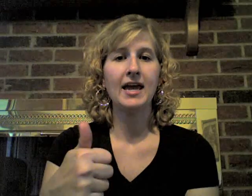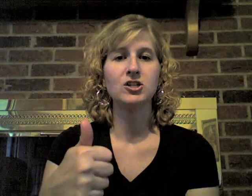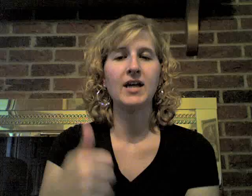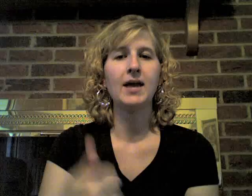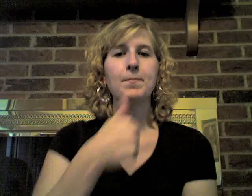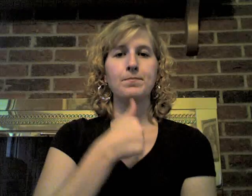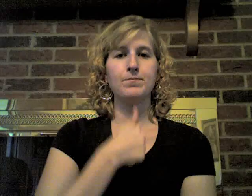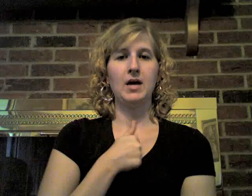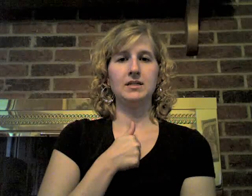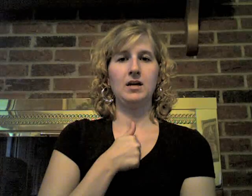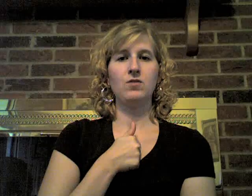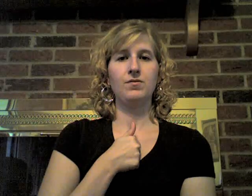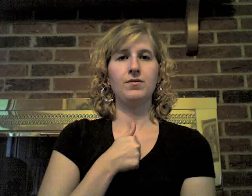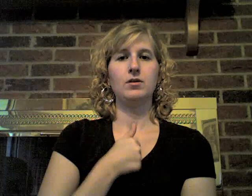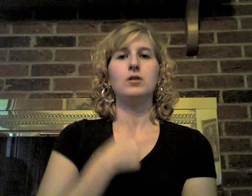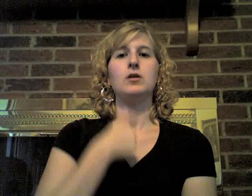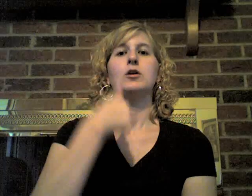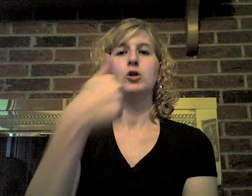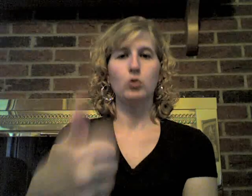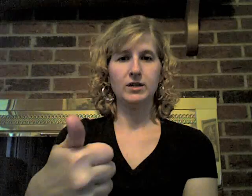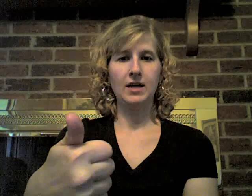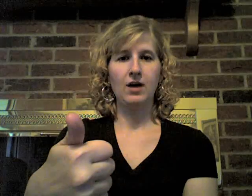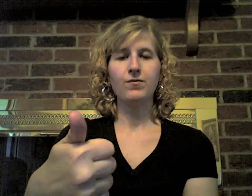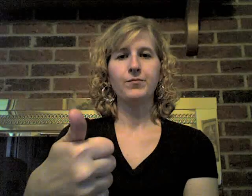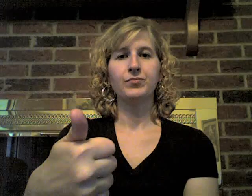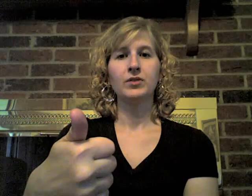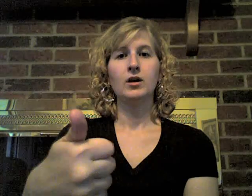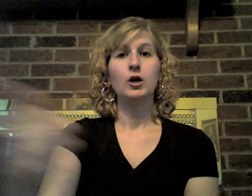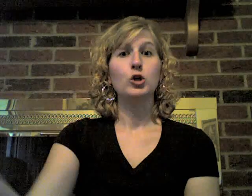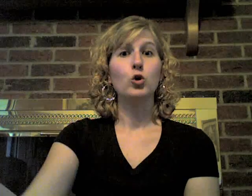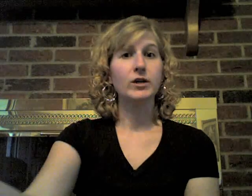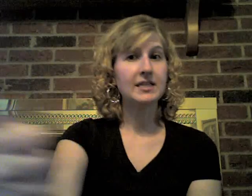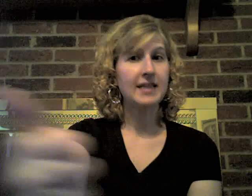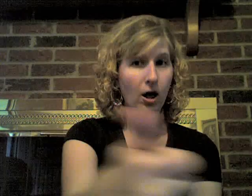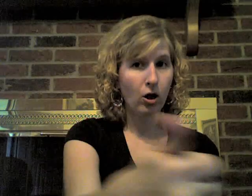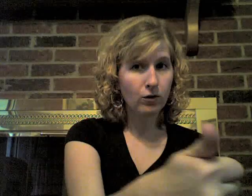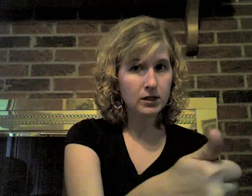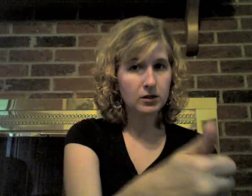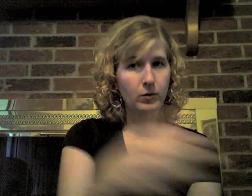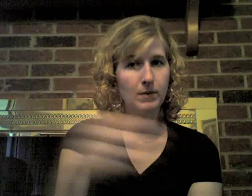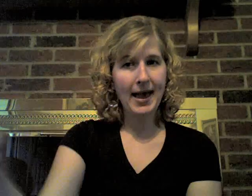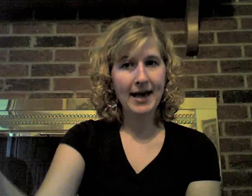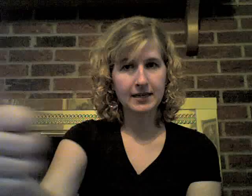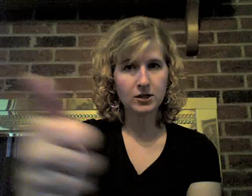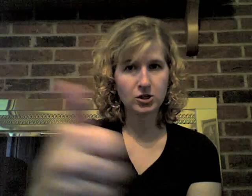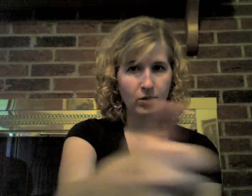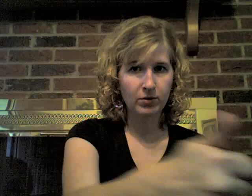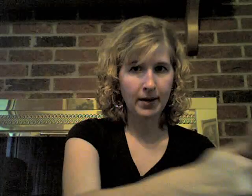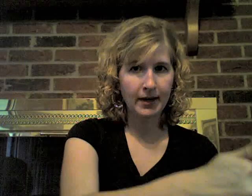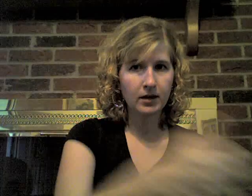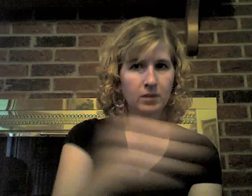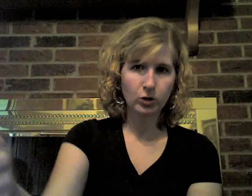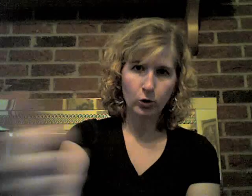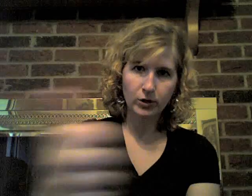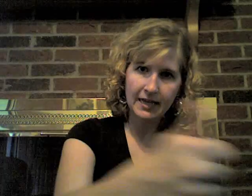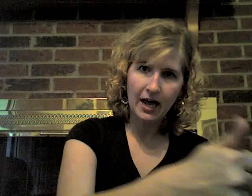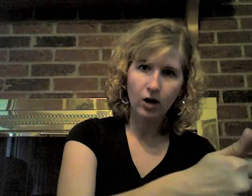hand shape. Self, yourself, yourselves, so we pass it to show everybody,